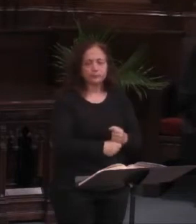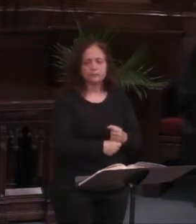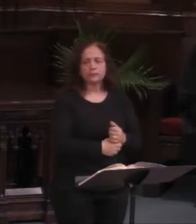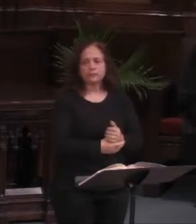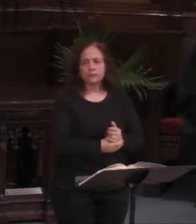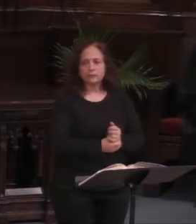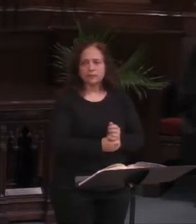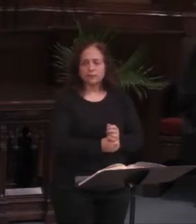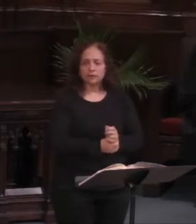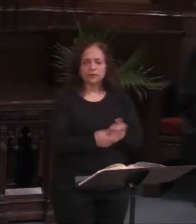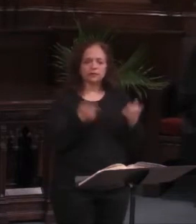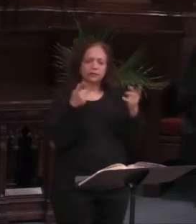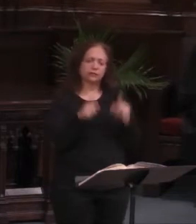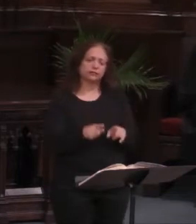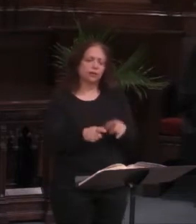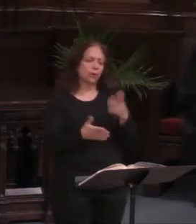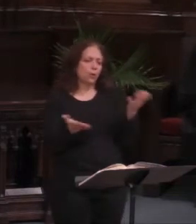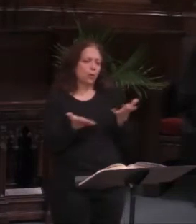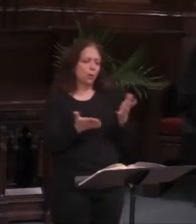So